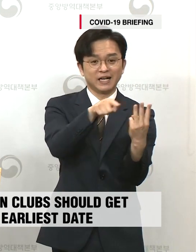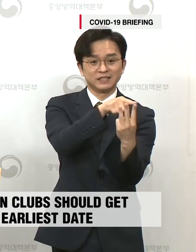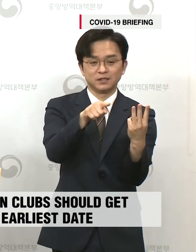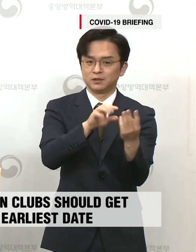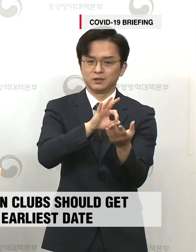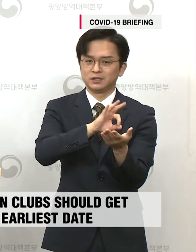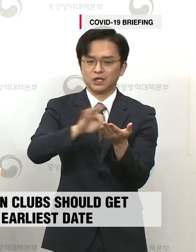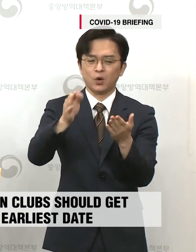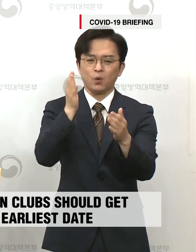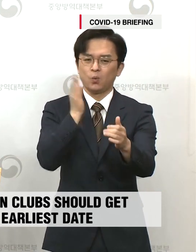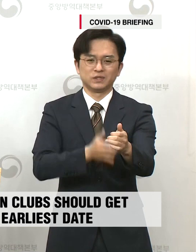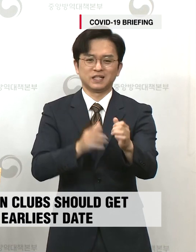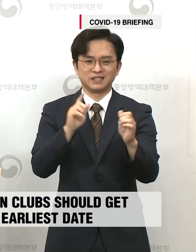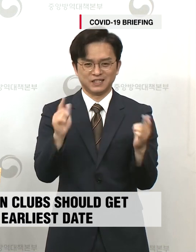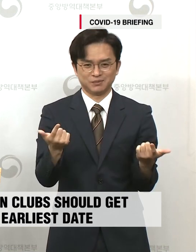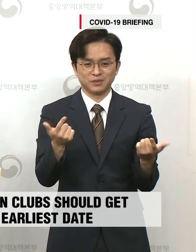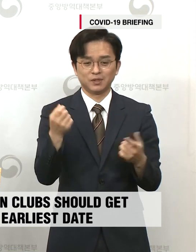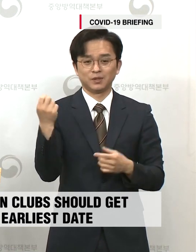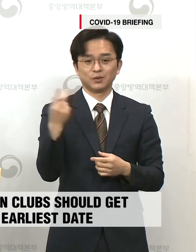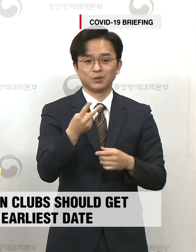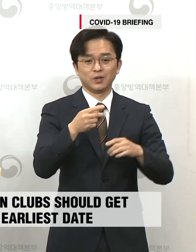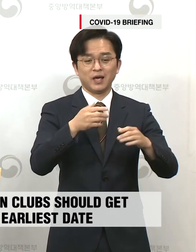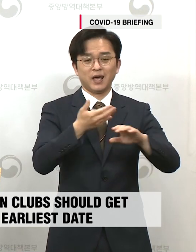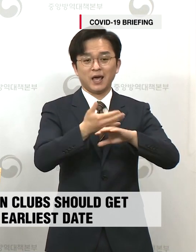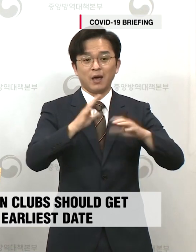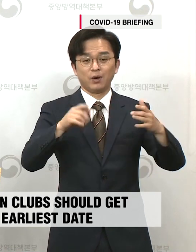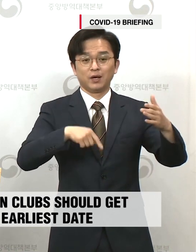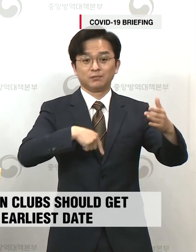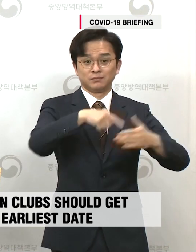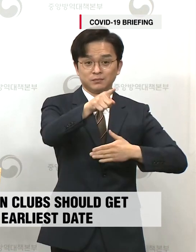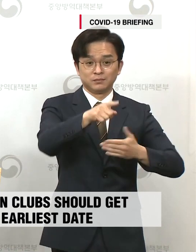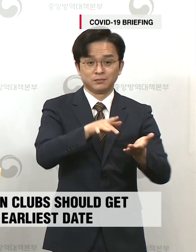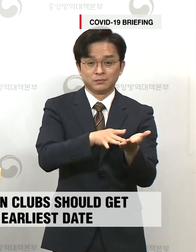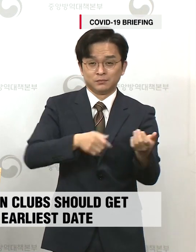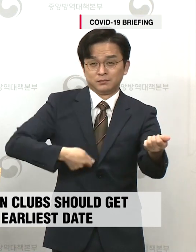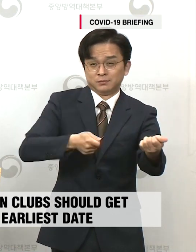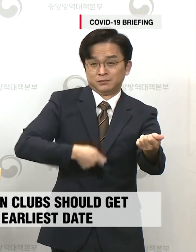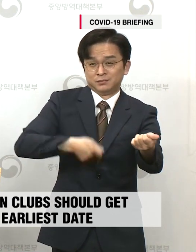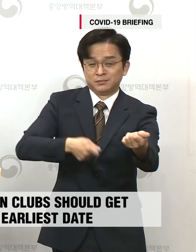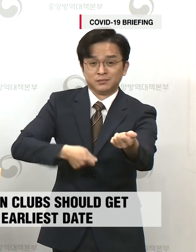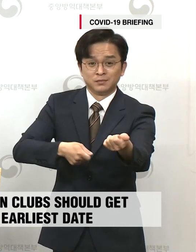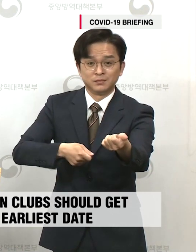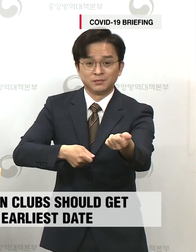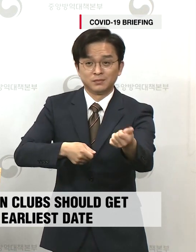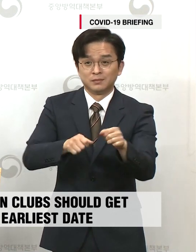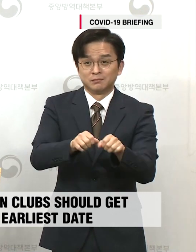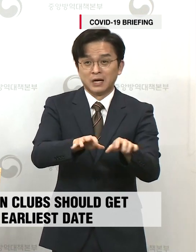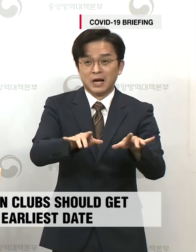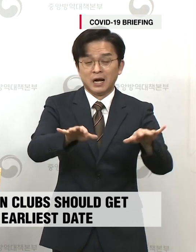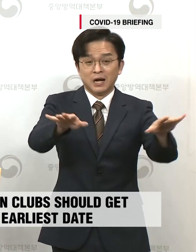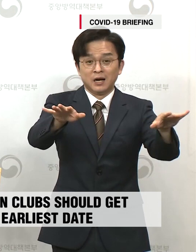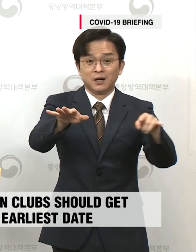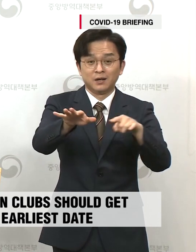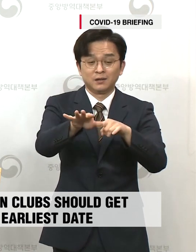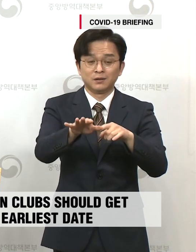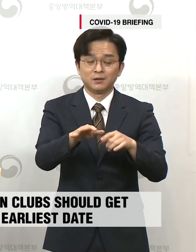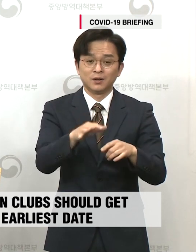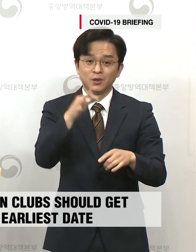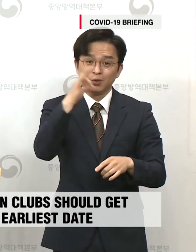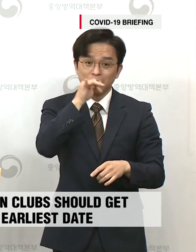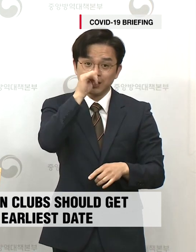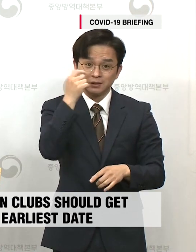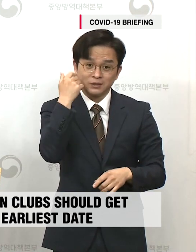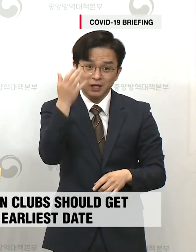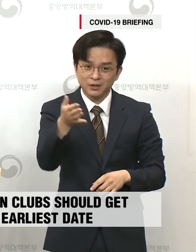to other side effects. And so that is why we do not recommend them of using other alternative